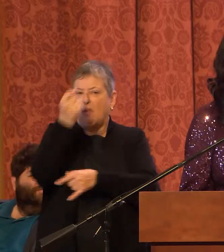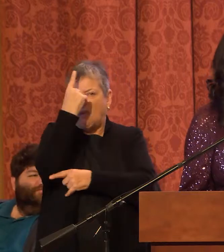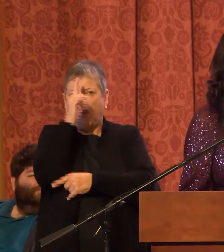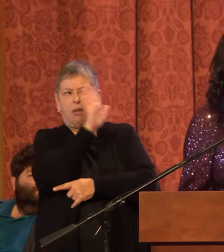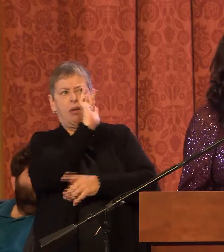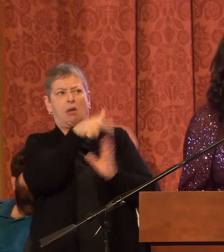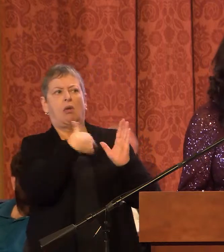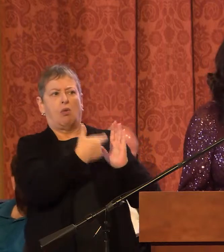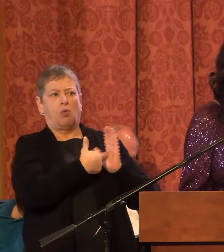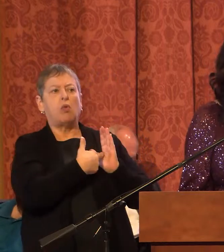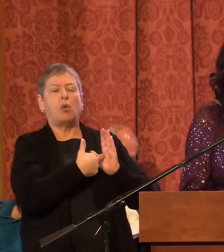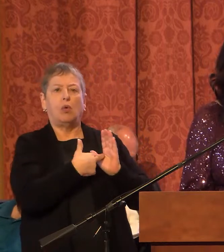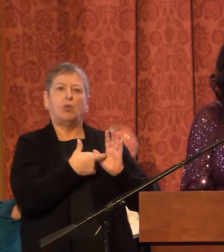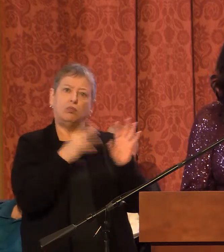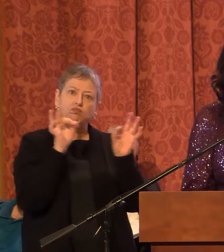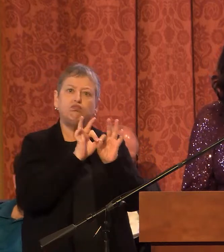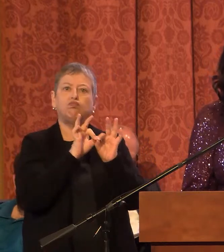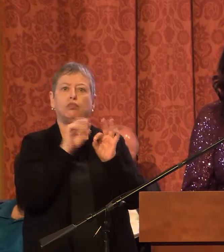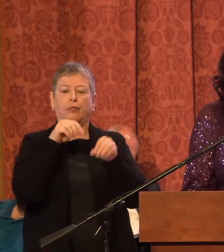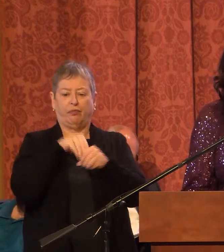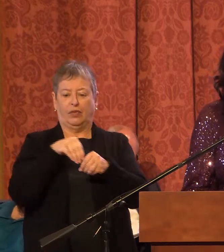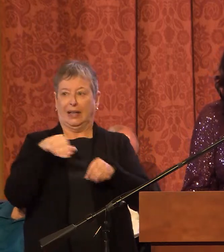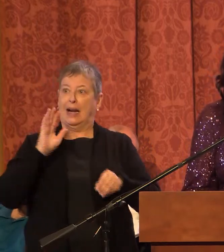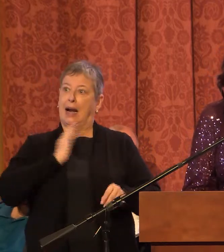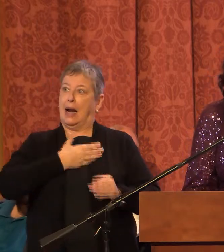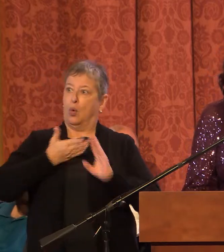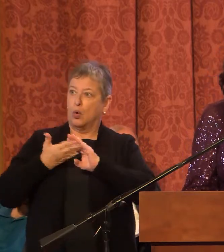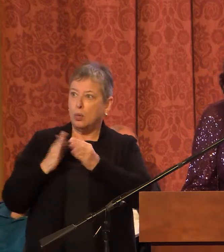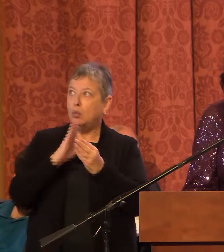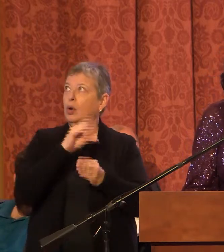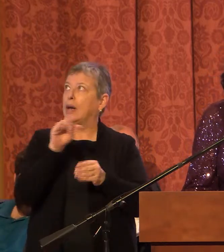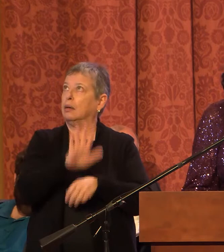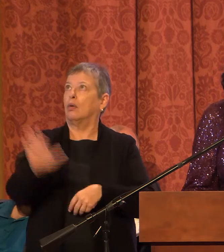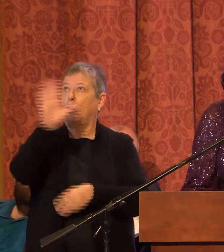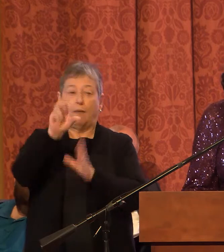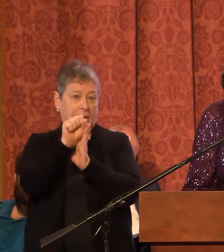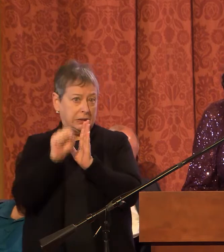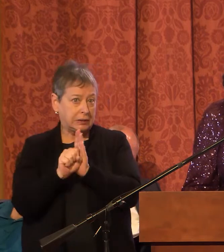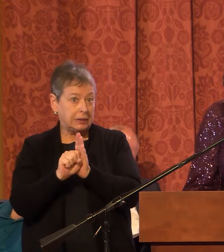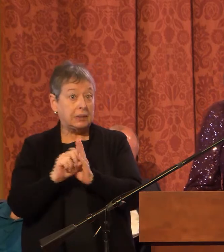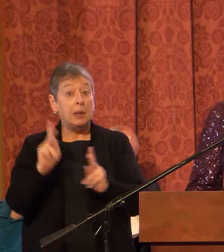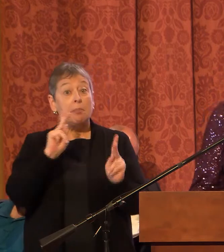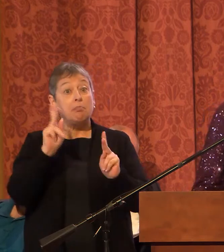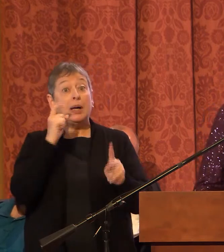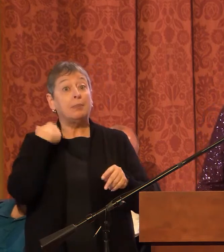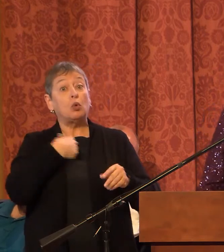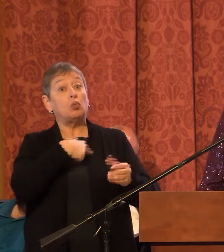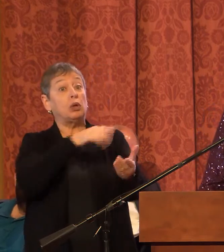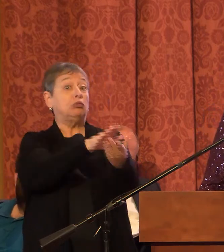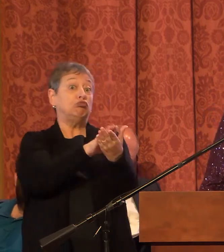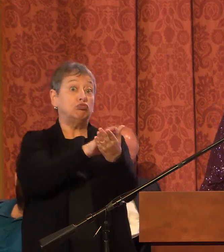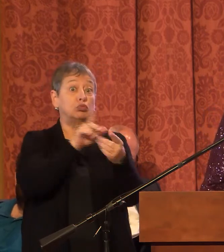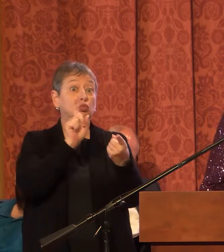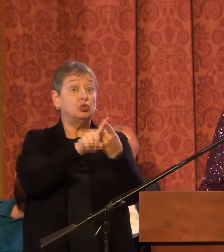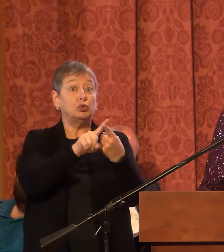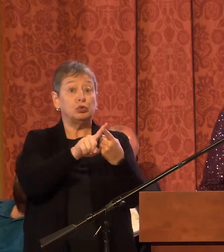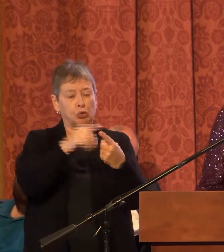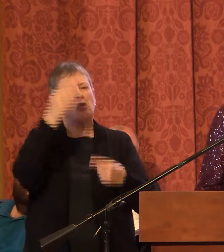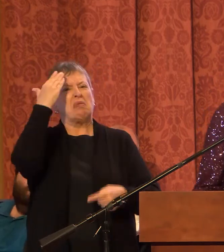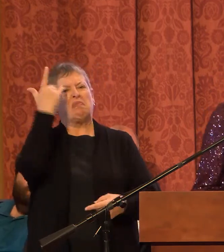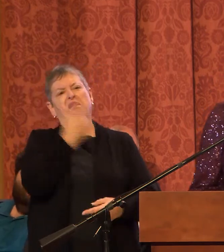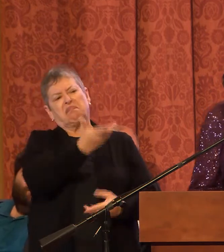the communities and in our state. The people we are recognizing know that we are to take nothing for